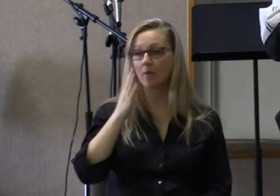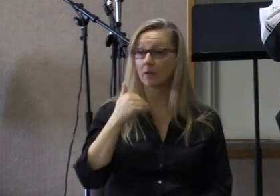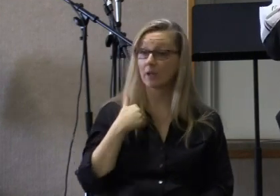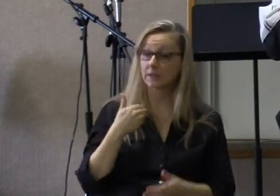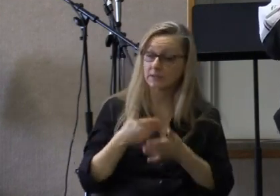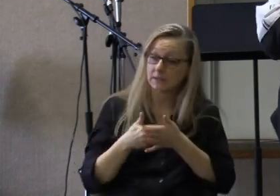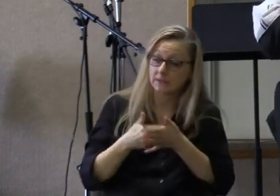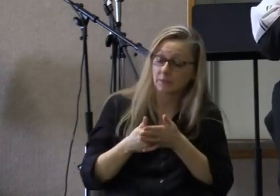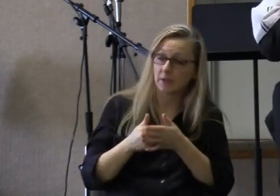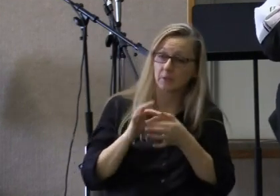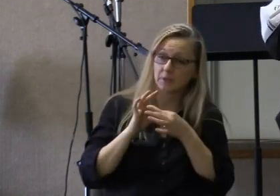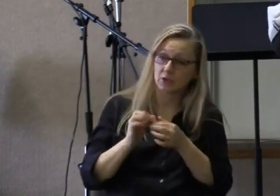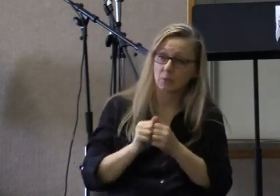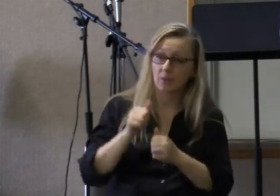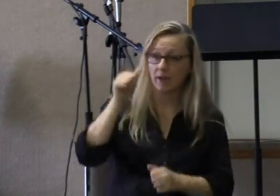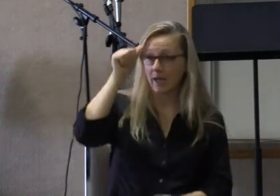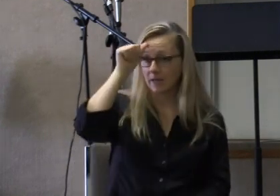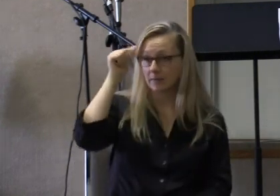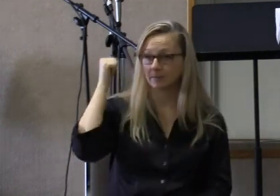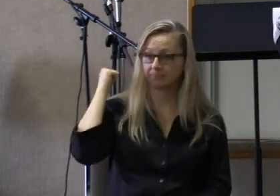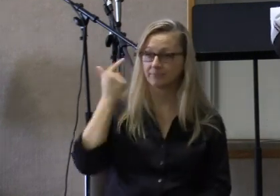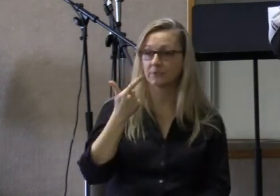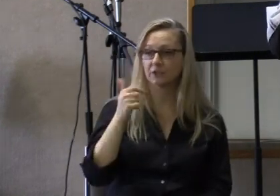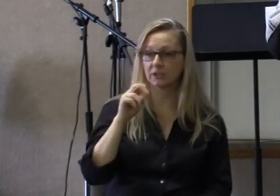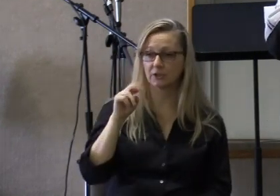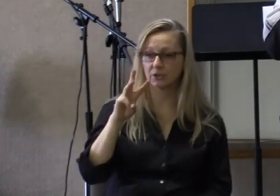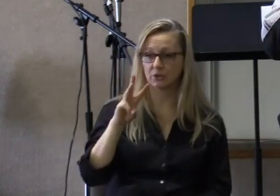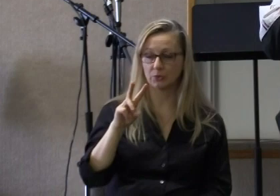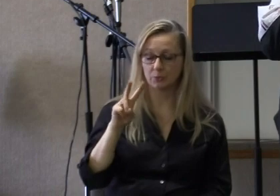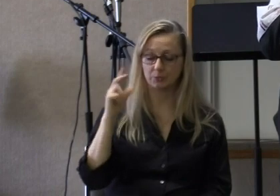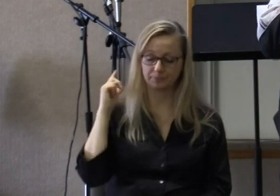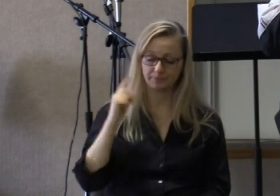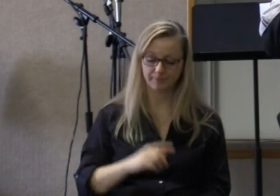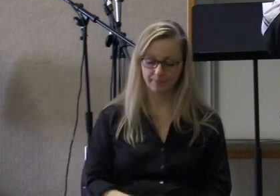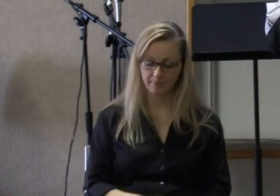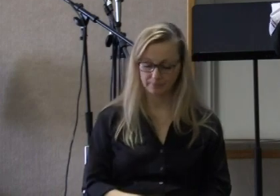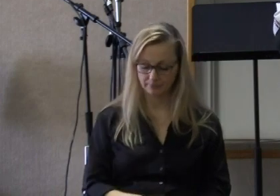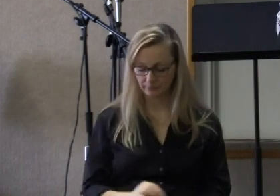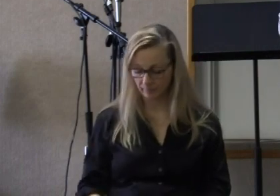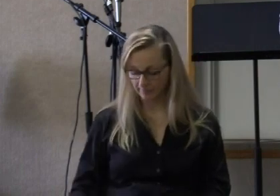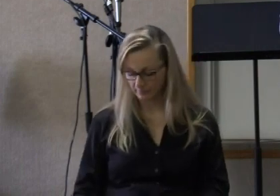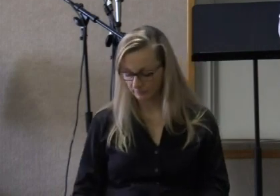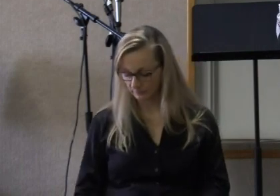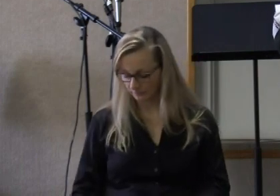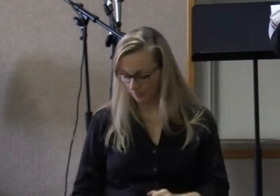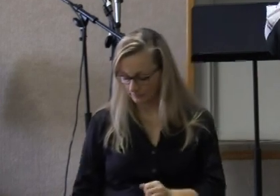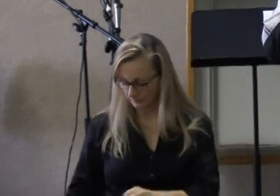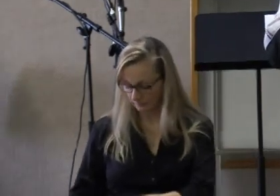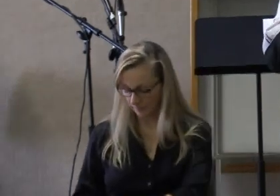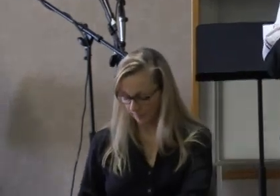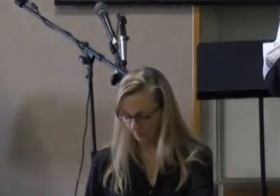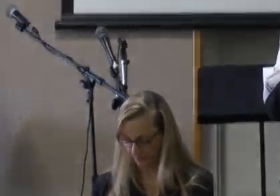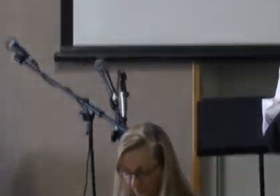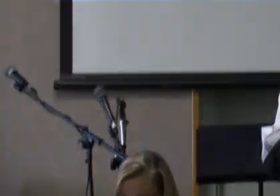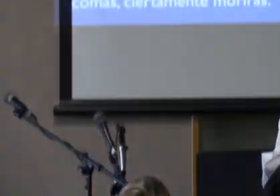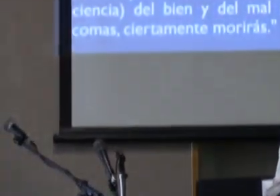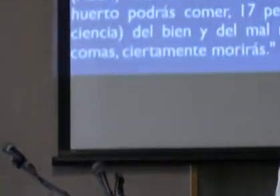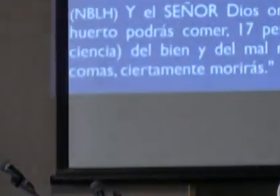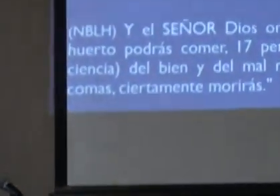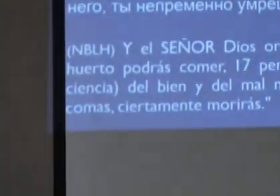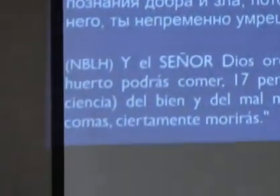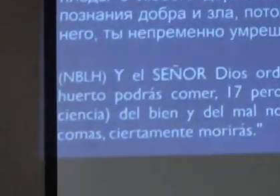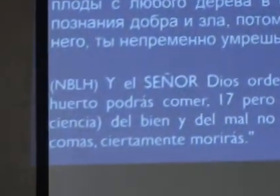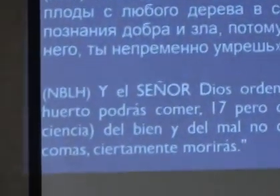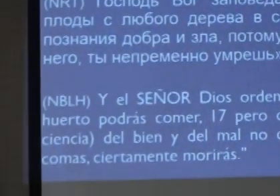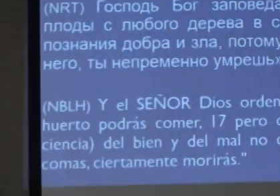with Adam. We're told in Genesis 2, verses 16 and 17, Adonai Elohim commanded the man, saying,